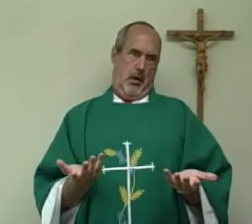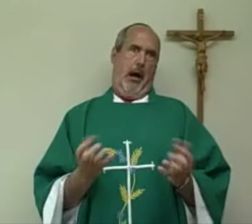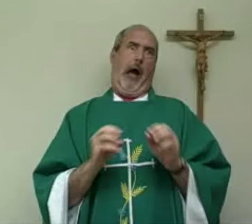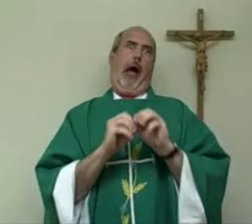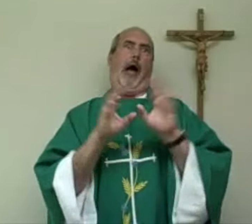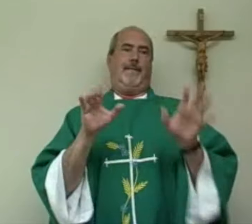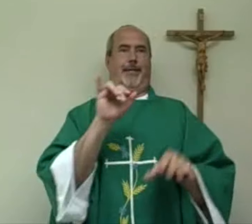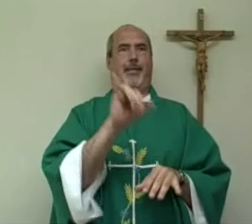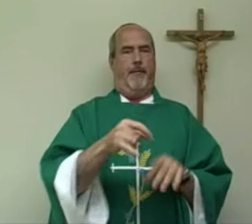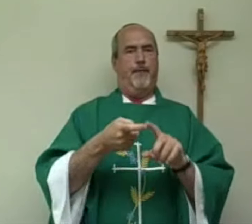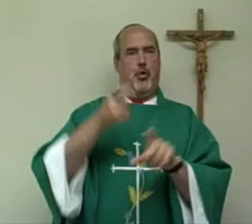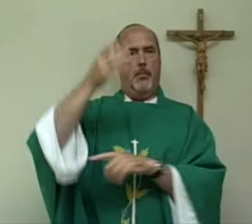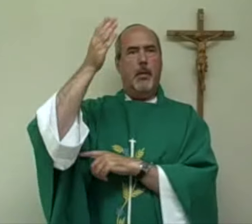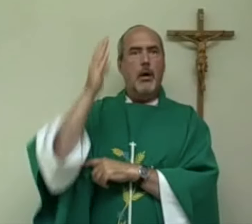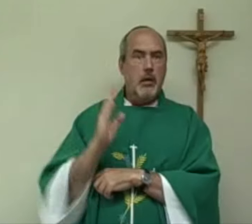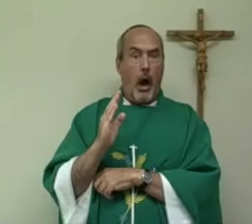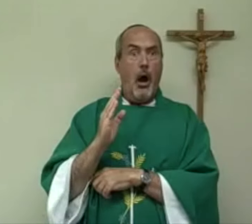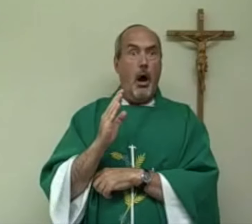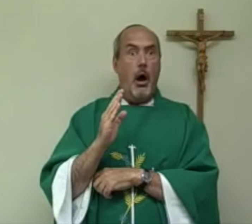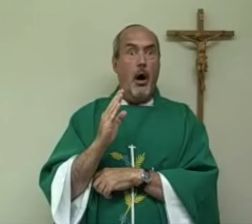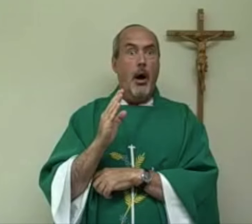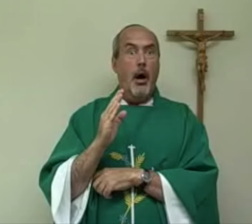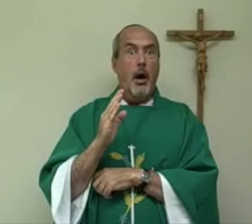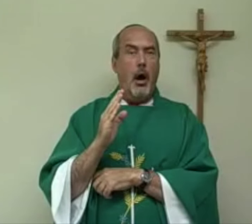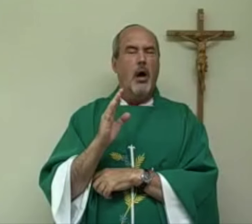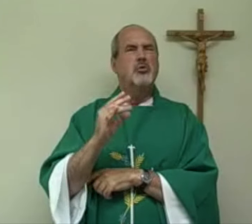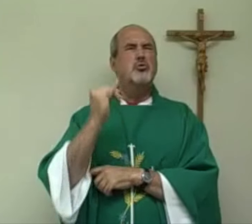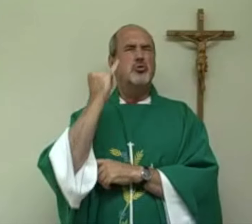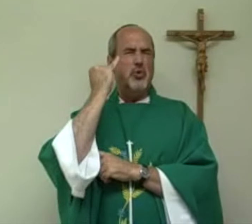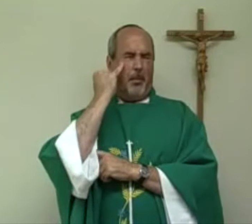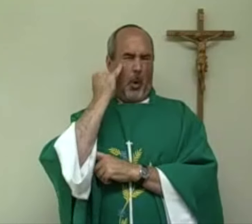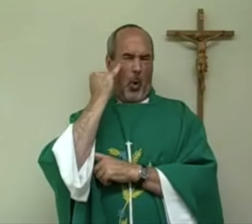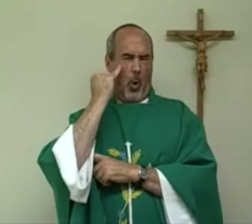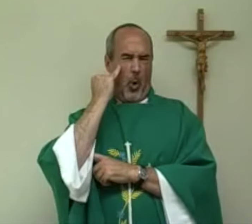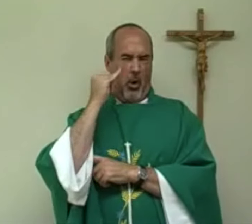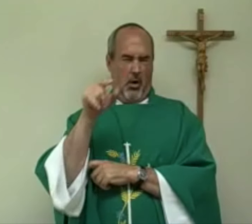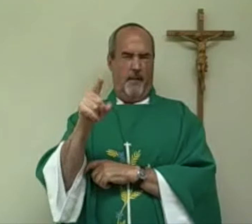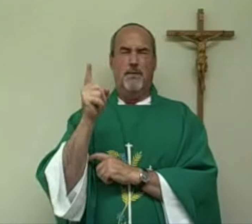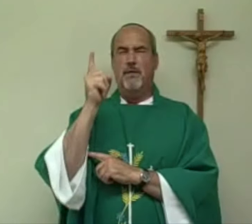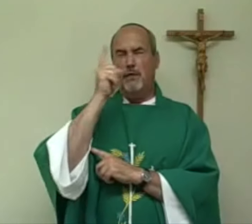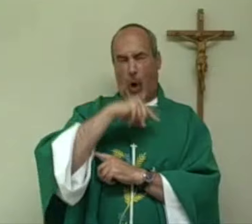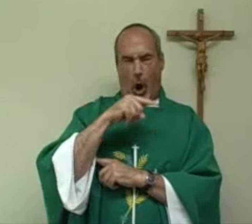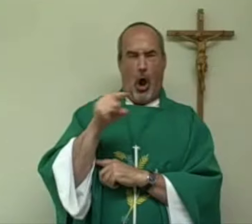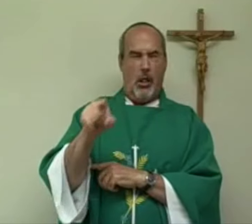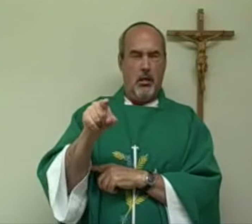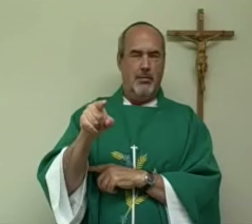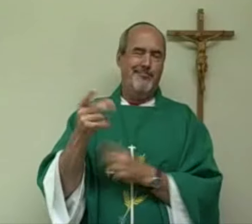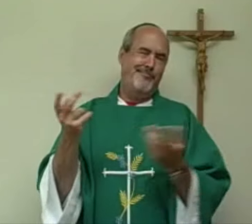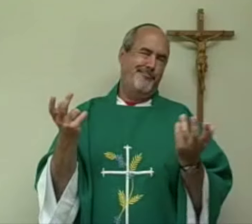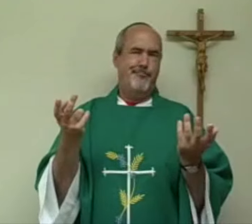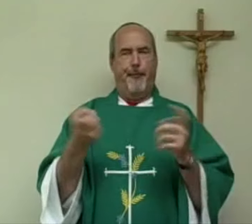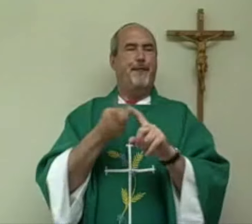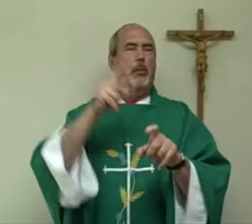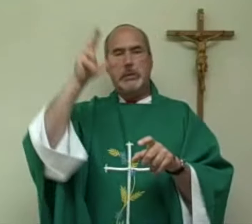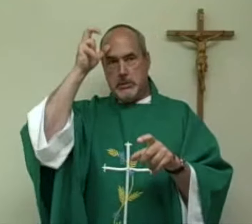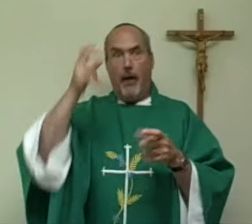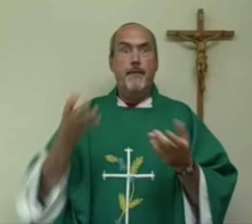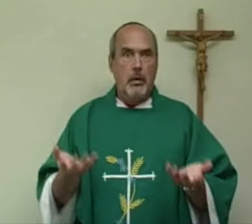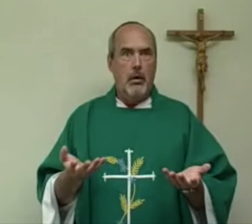and we see Christianity grow because of that, and that's from God, okay? But if it's a